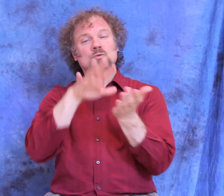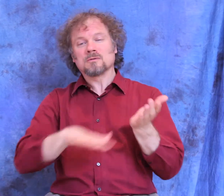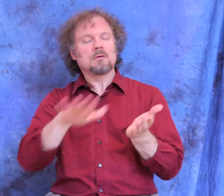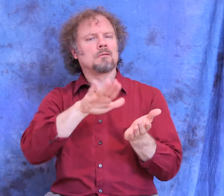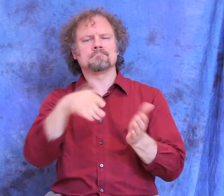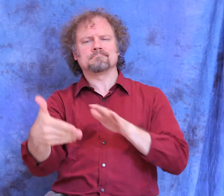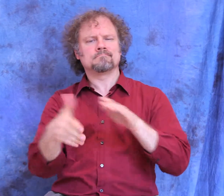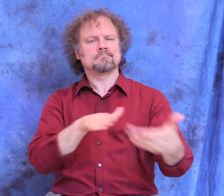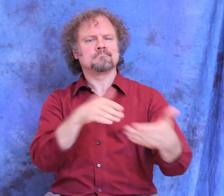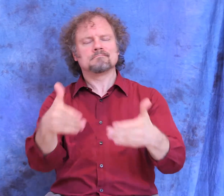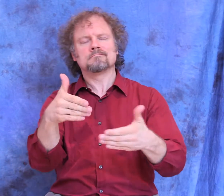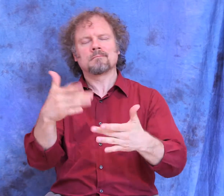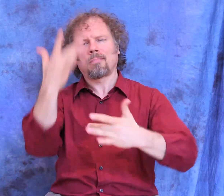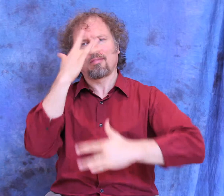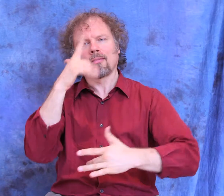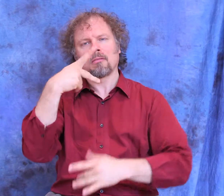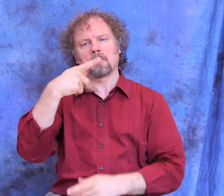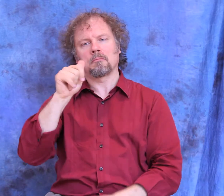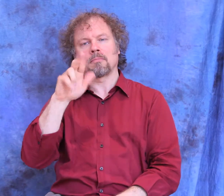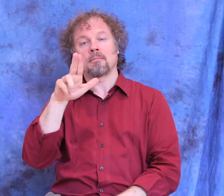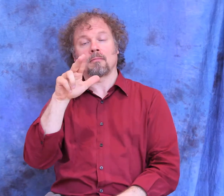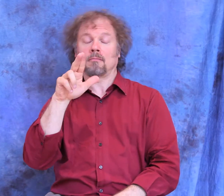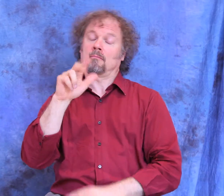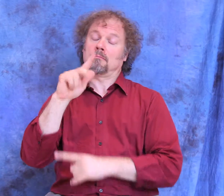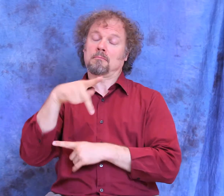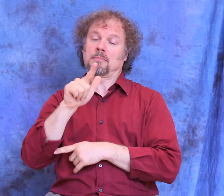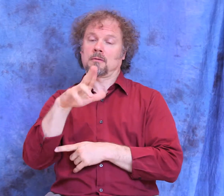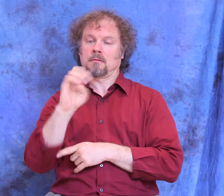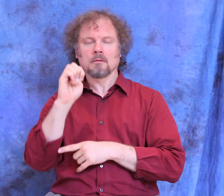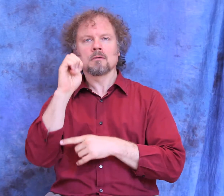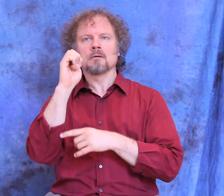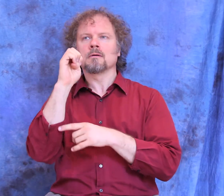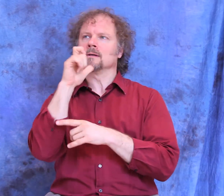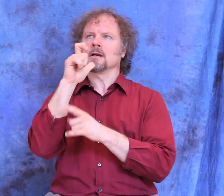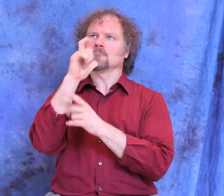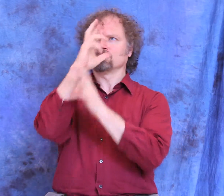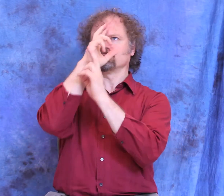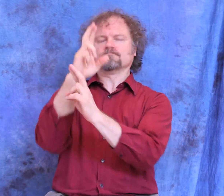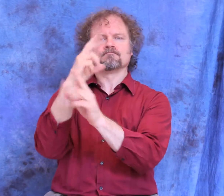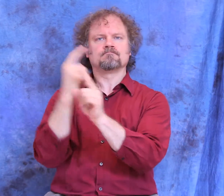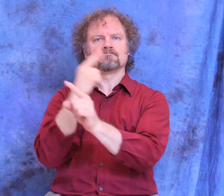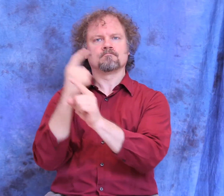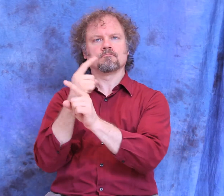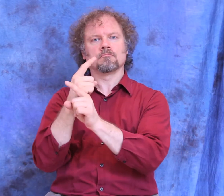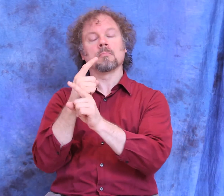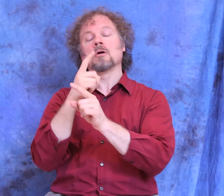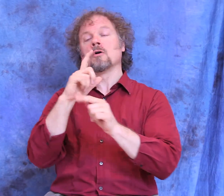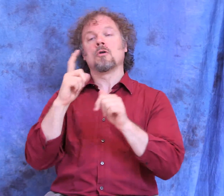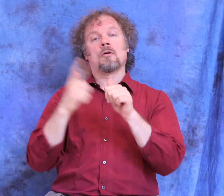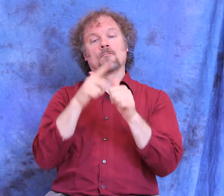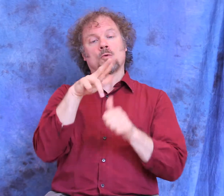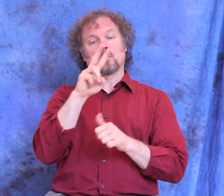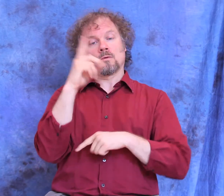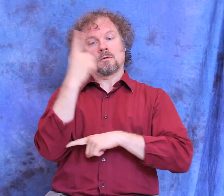from a plague because they did not give each other proper respect. They died during the first 32 days of the Omer